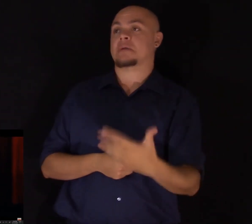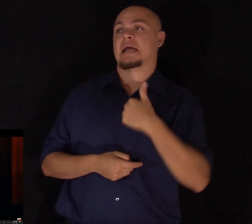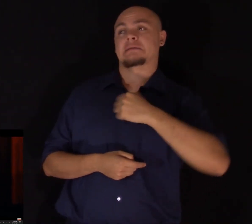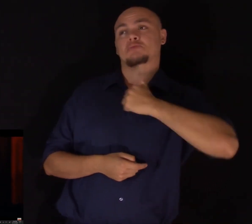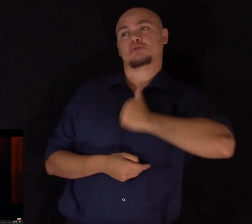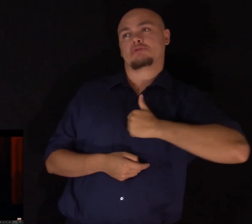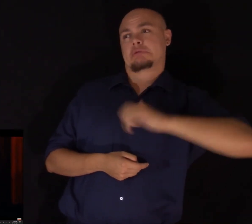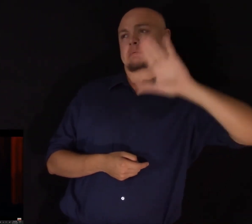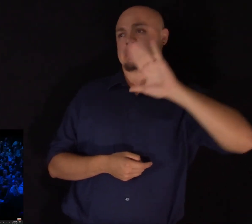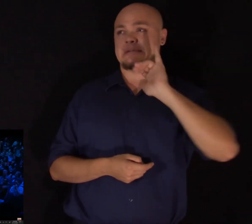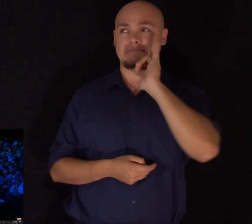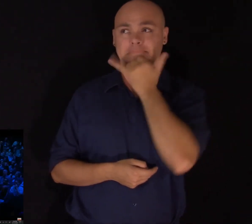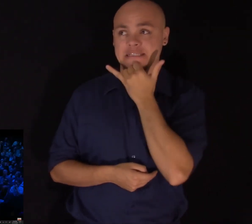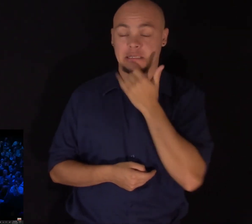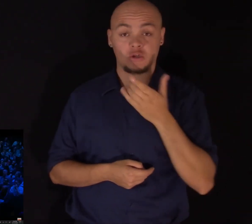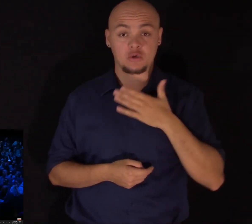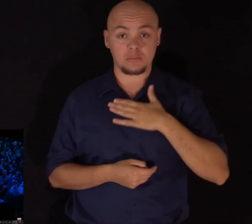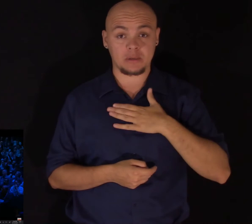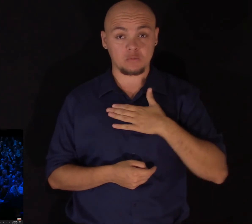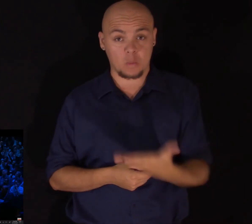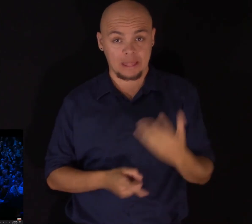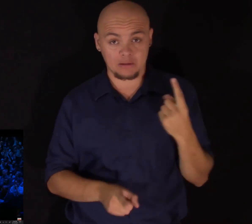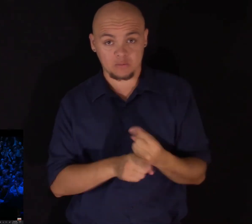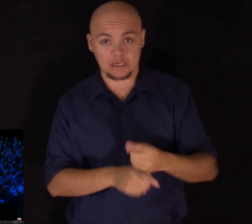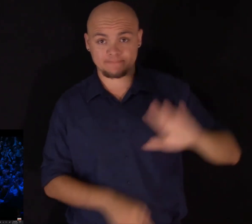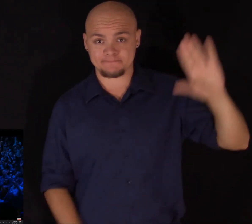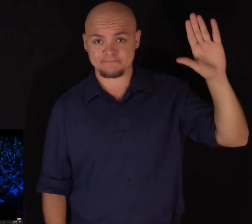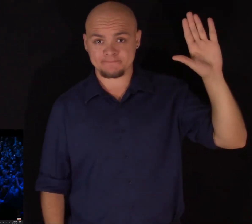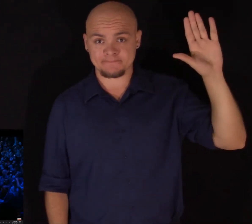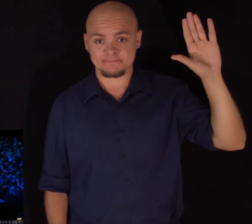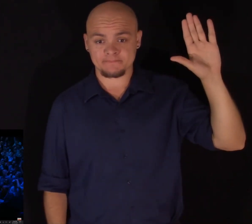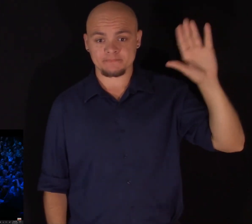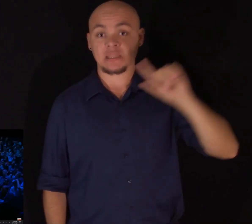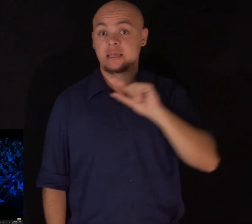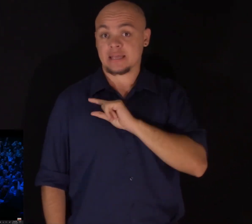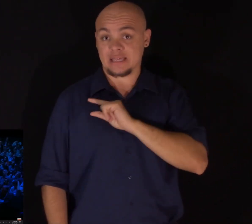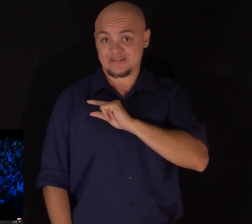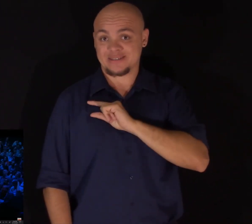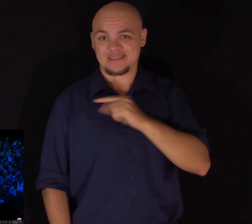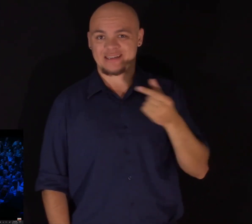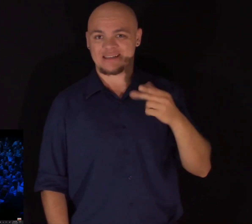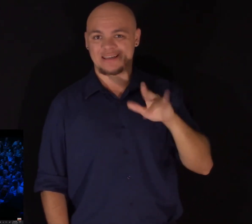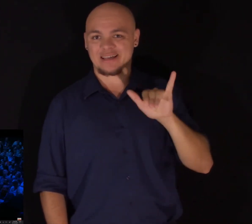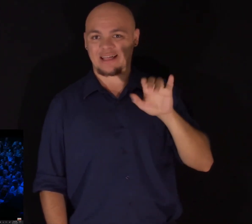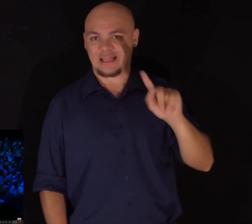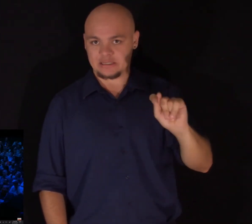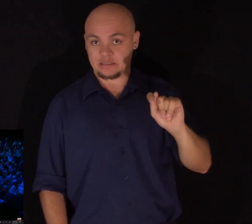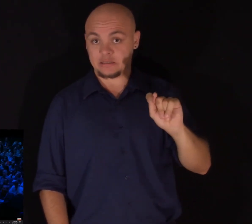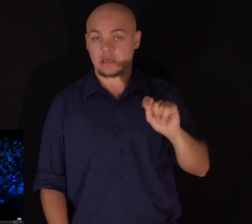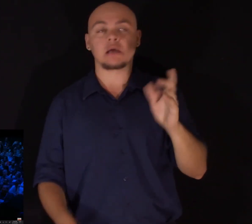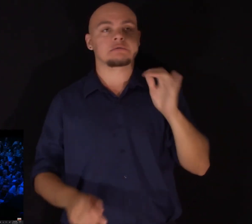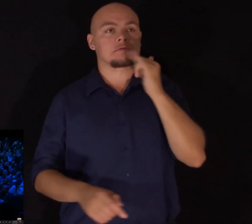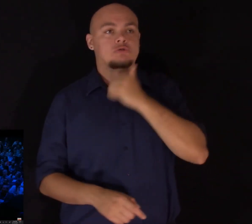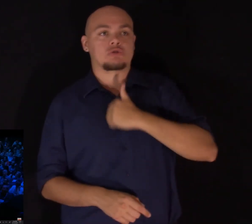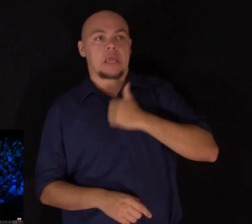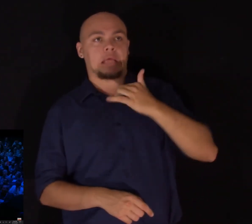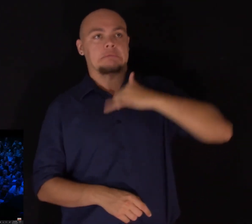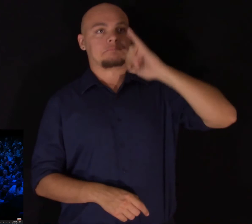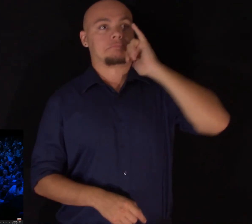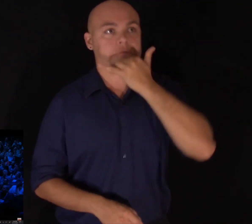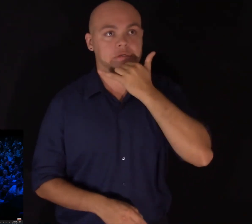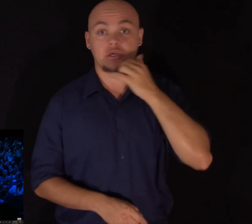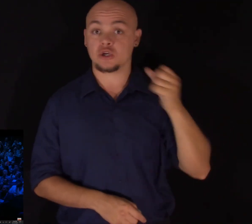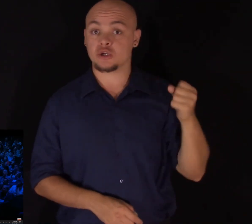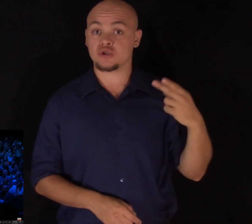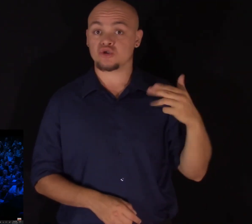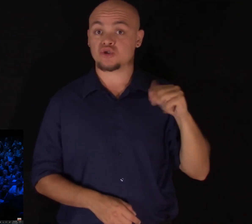made a mistake? How many of you would be willing to say that? Guilt. I'm sorry, I made a mistake. Shame. I'm sorry,